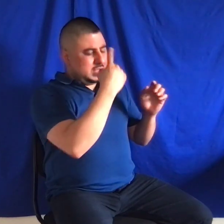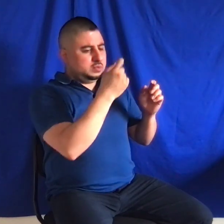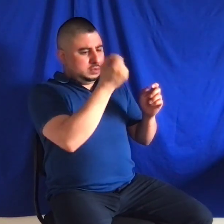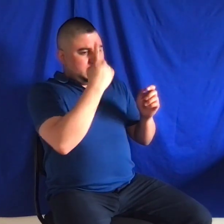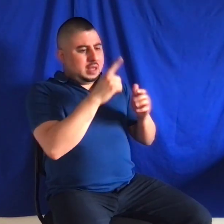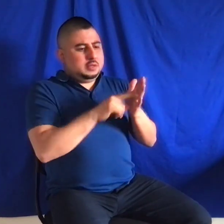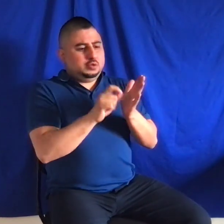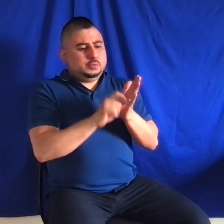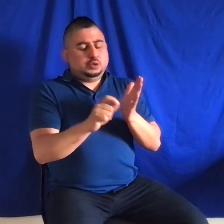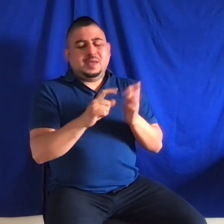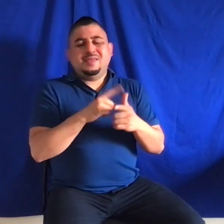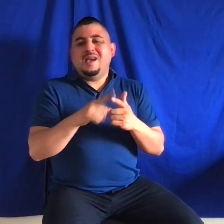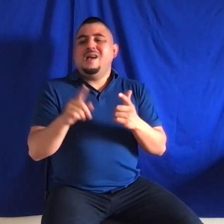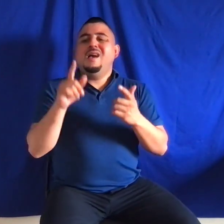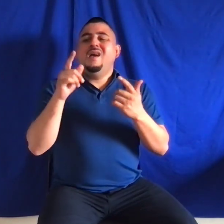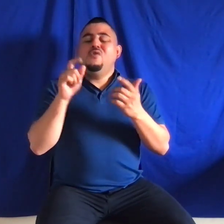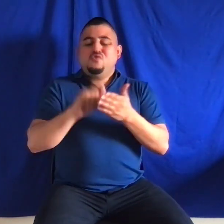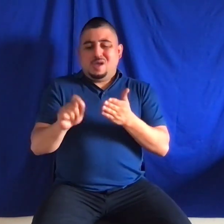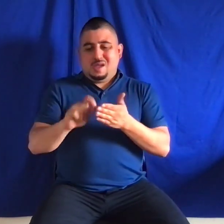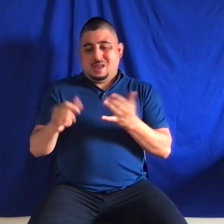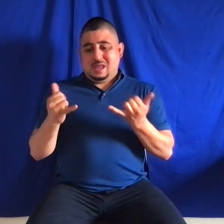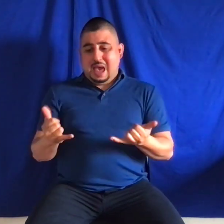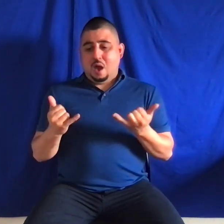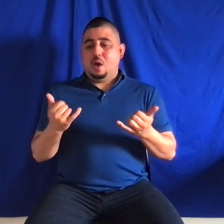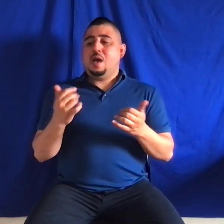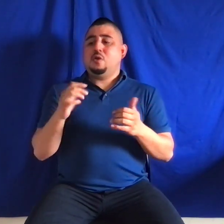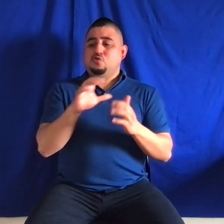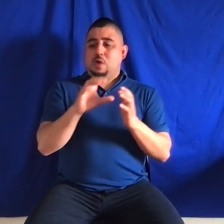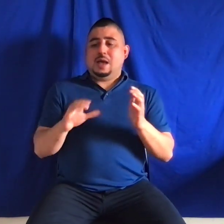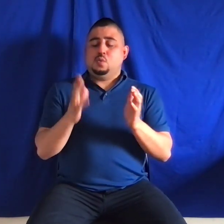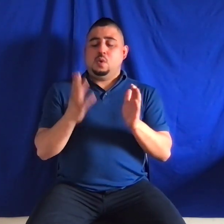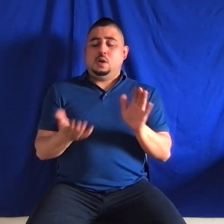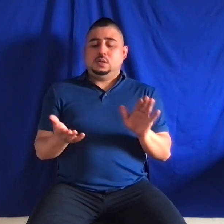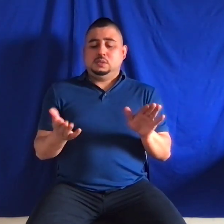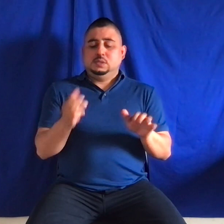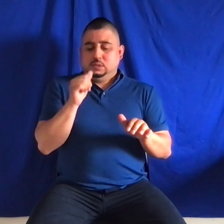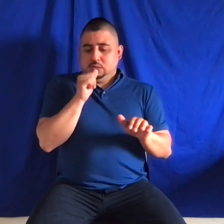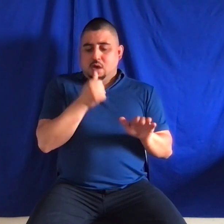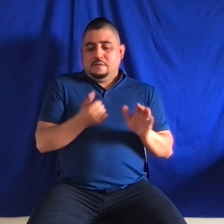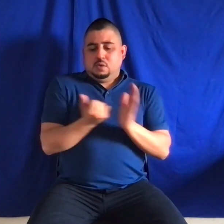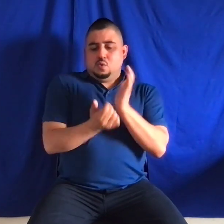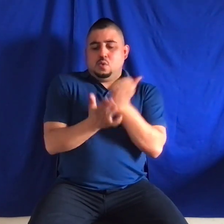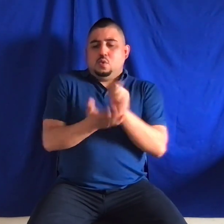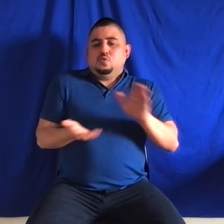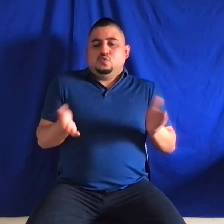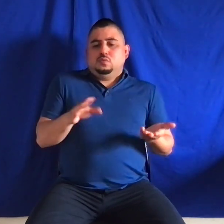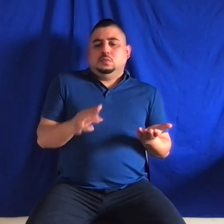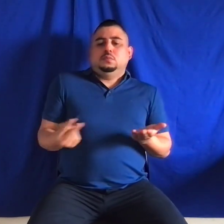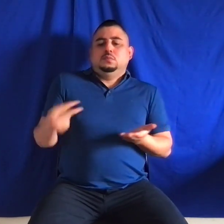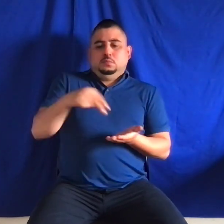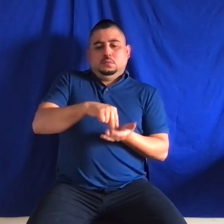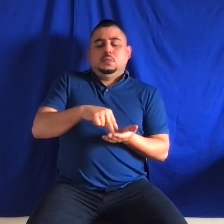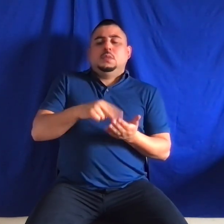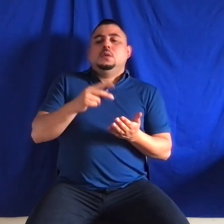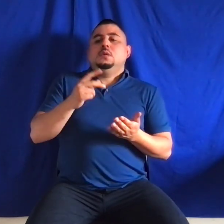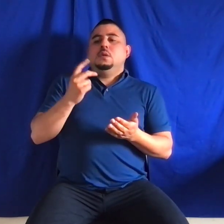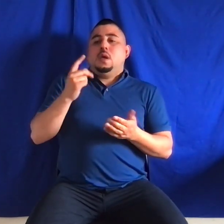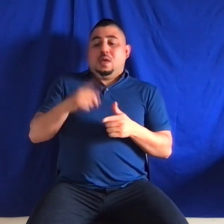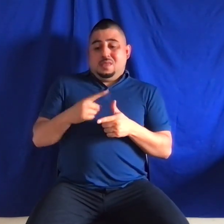written that the Christ would suffer and rise from the dead on the third day, and that repentance for the forgiveness of sins would be preached